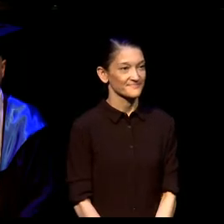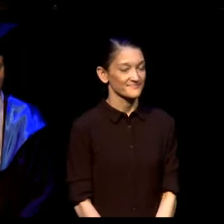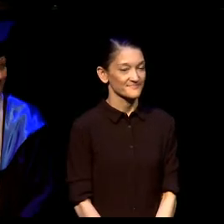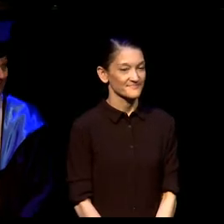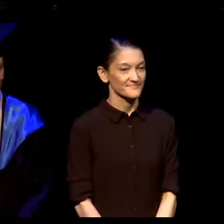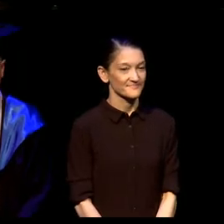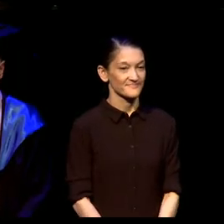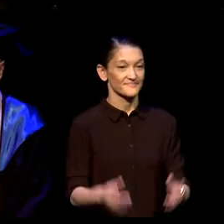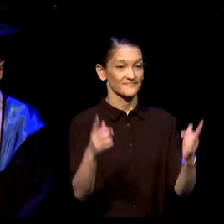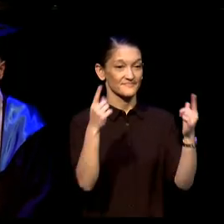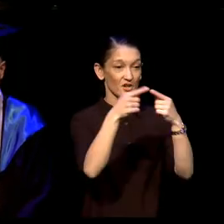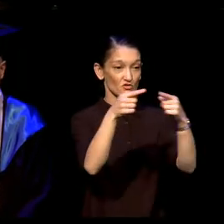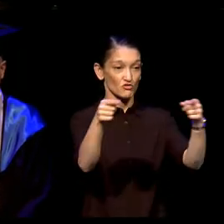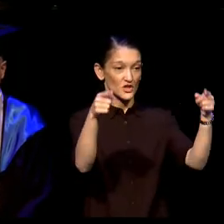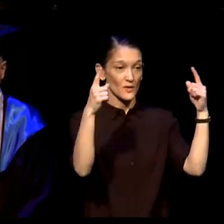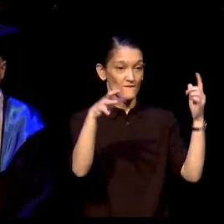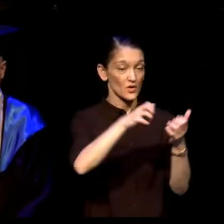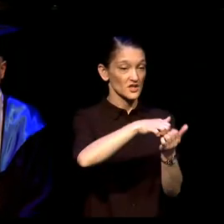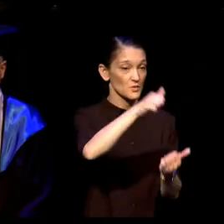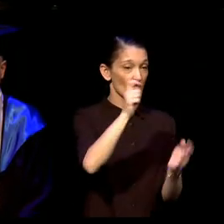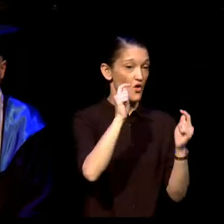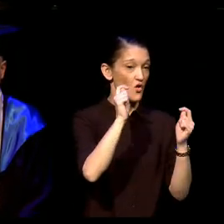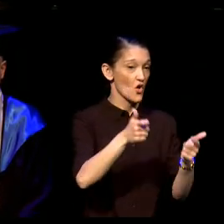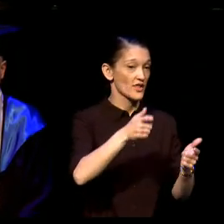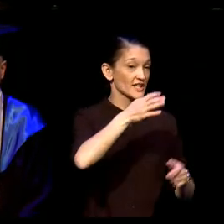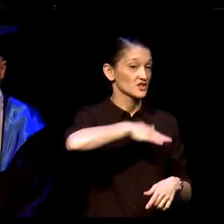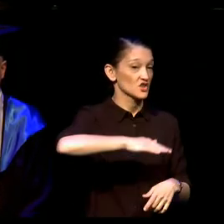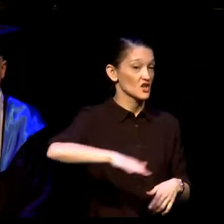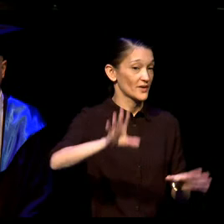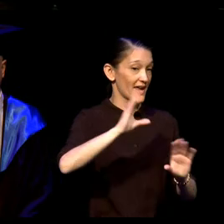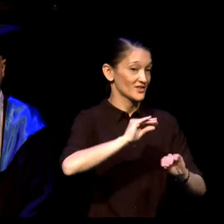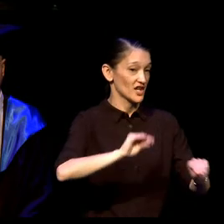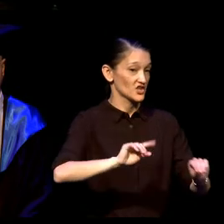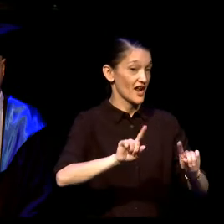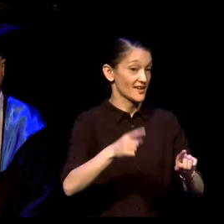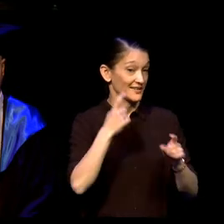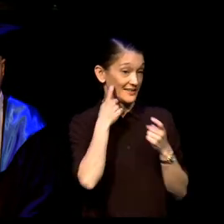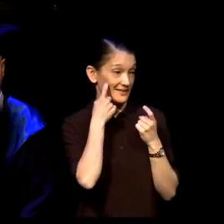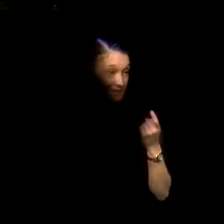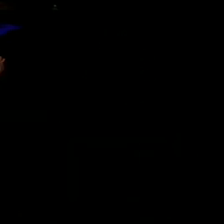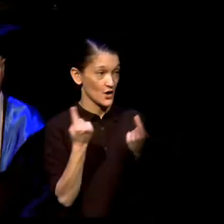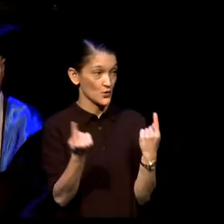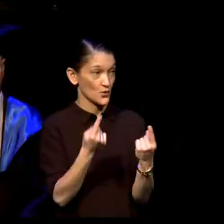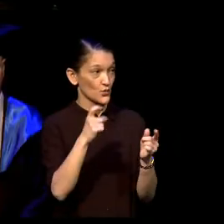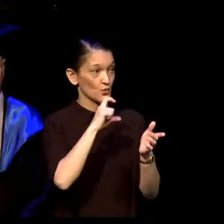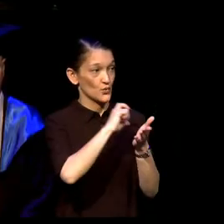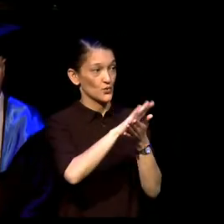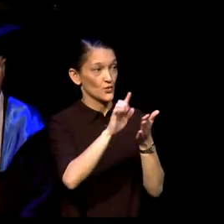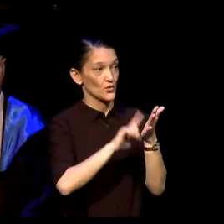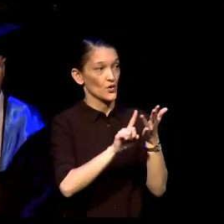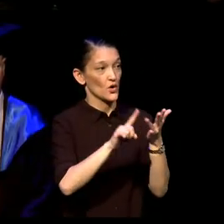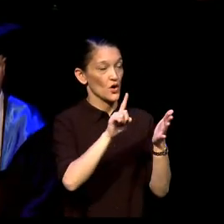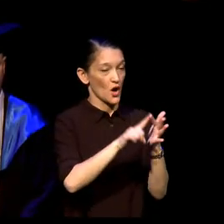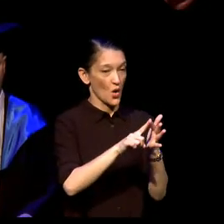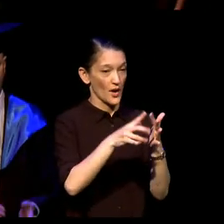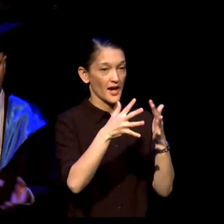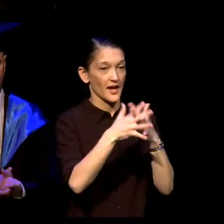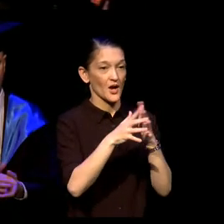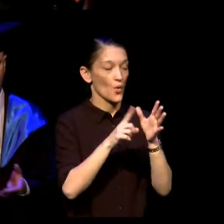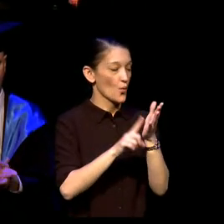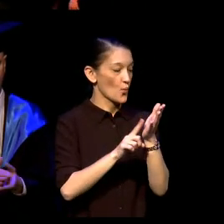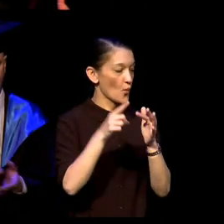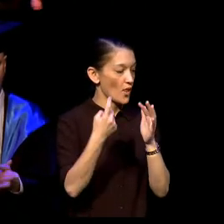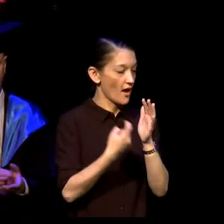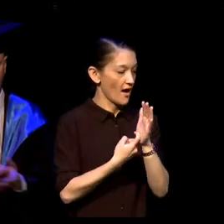The graduate for Diploma of Early Childhood Education and Care is Chloe Waller.